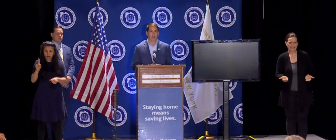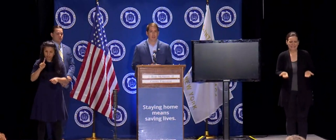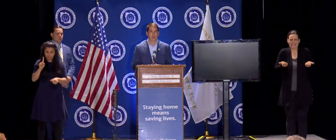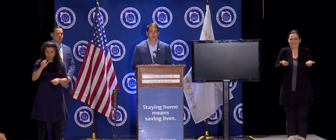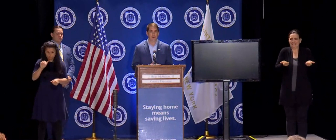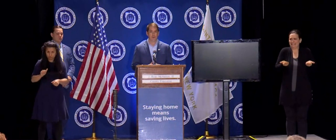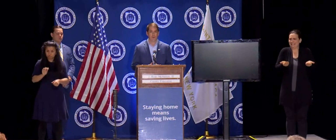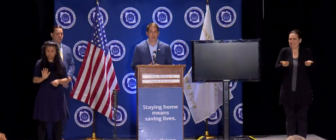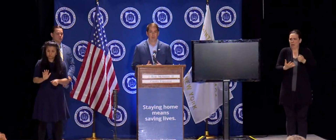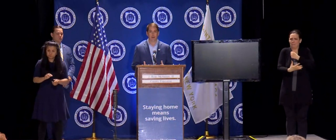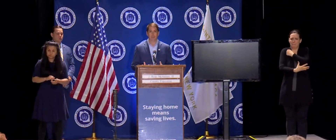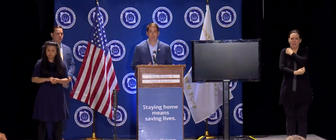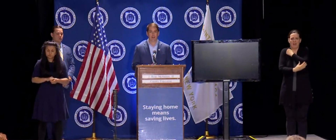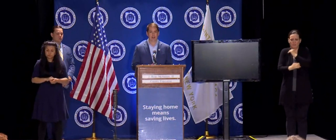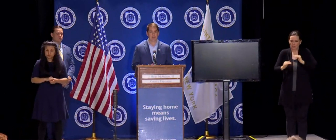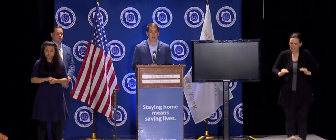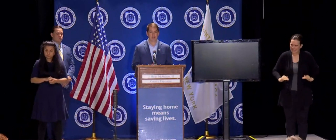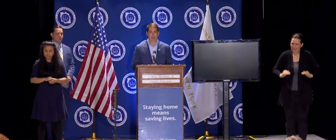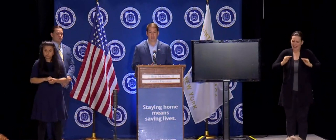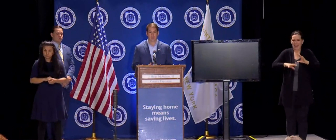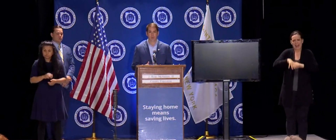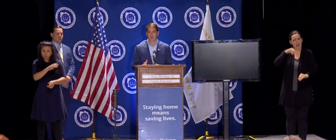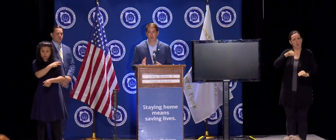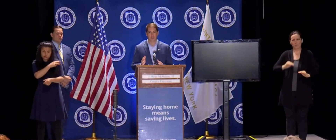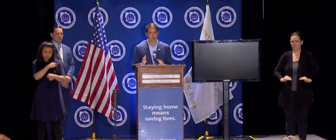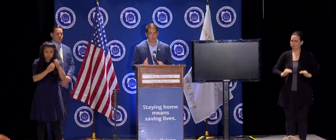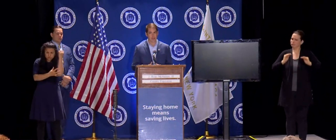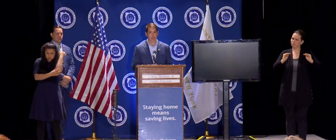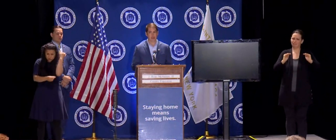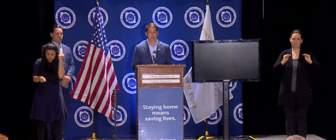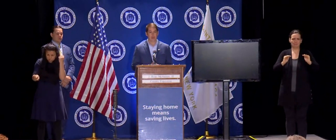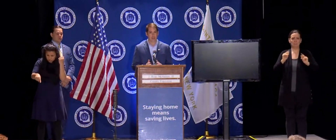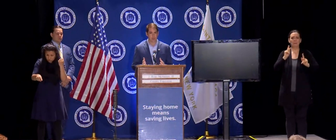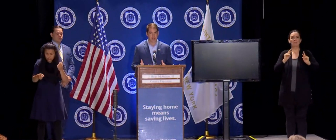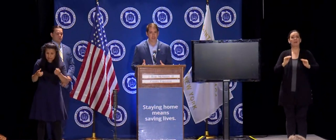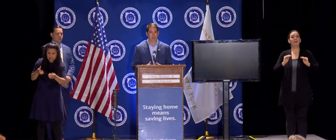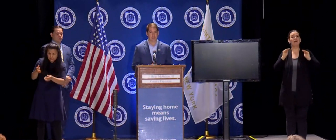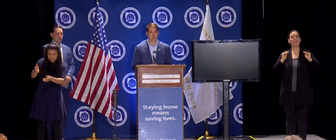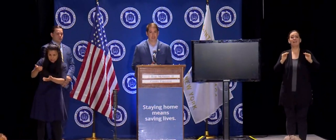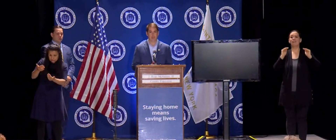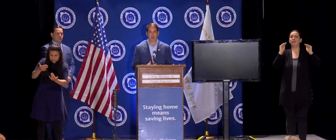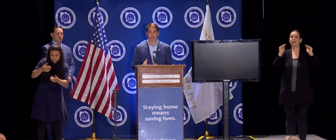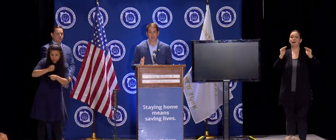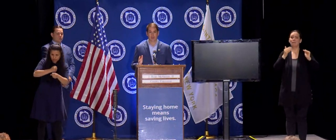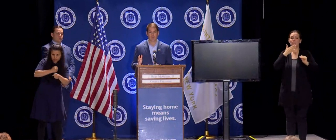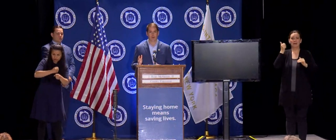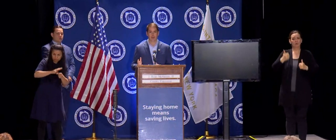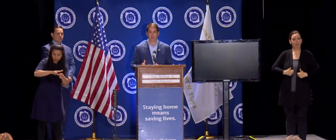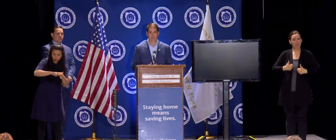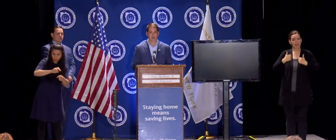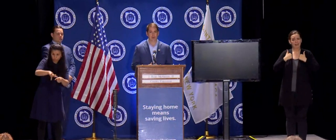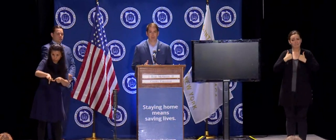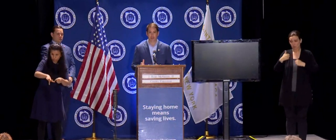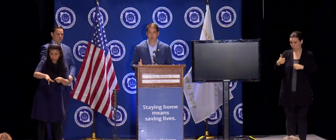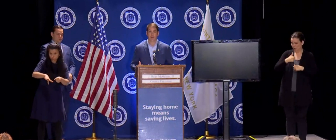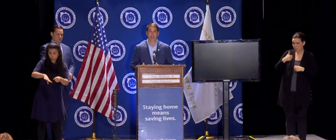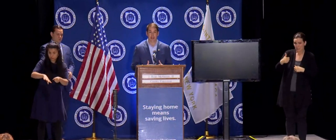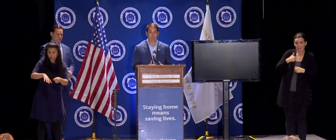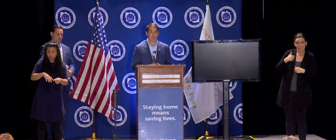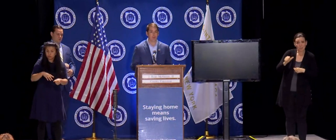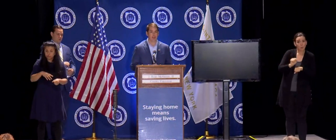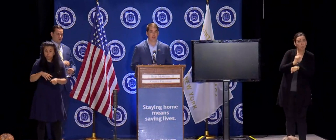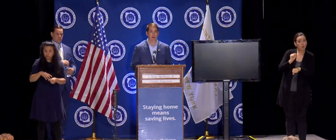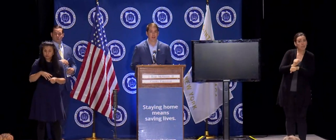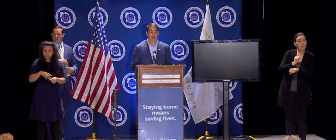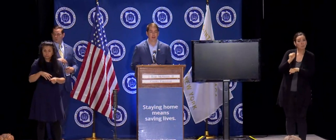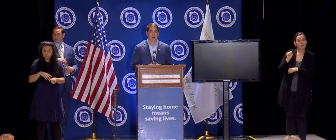tool to help bring people out of poverty. We're focused very much on transportation as an example and working with Centro to make sure that we can